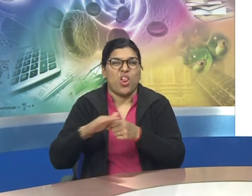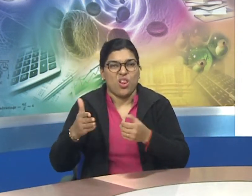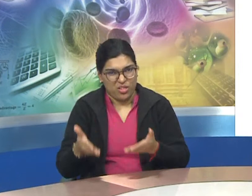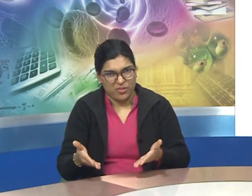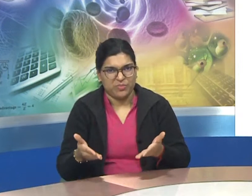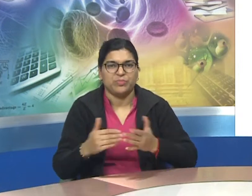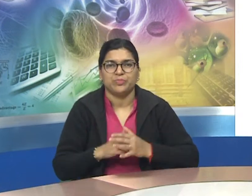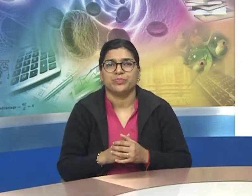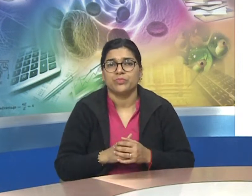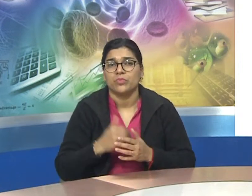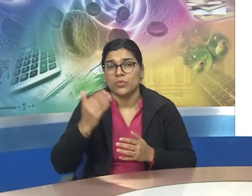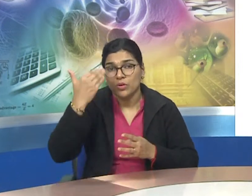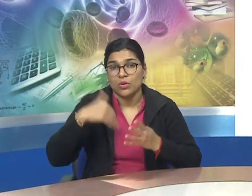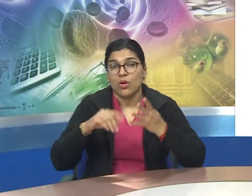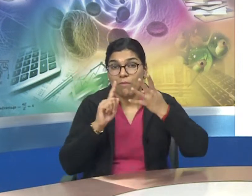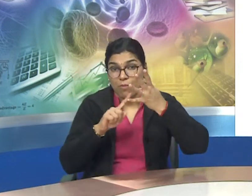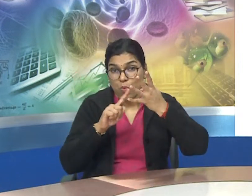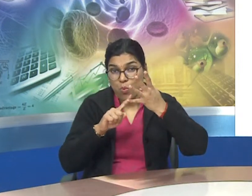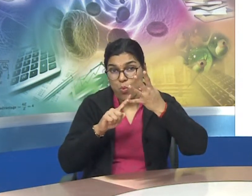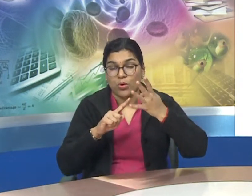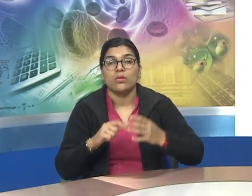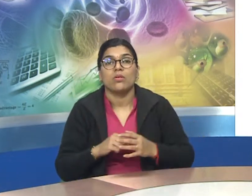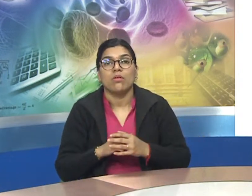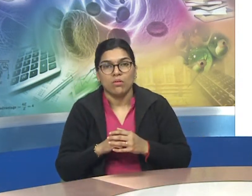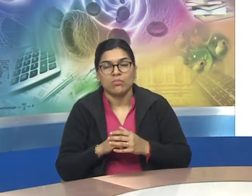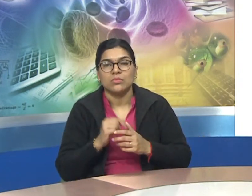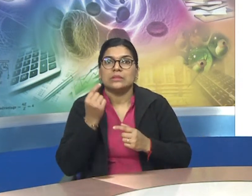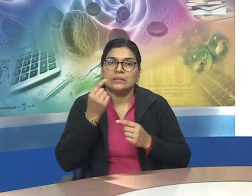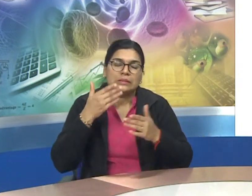is a weakness. And the fourth point is